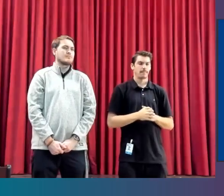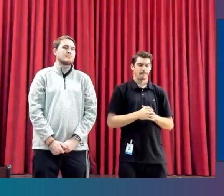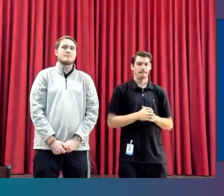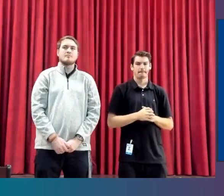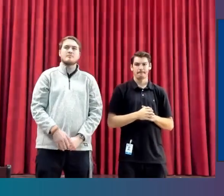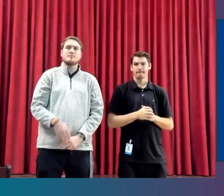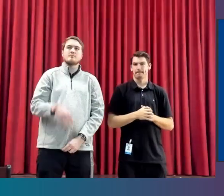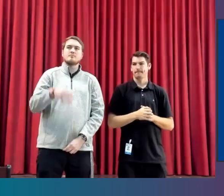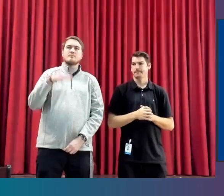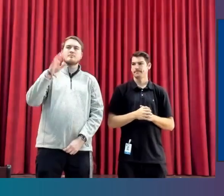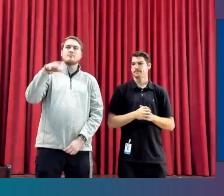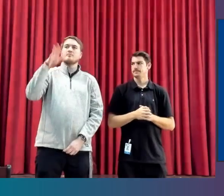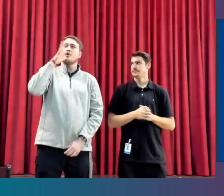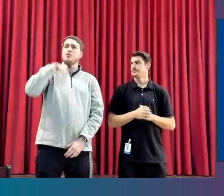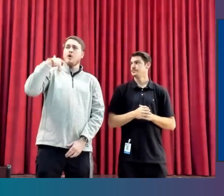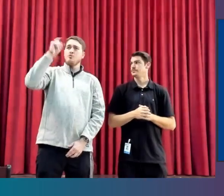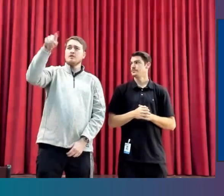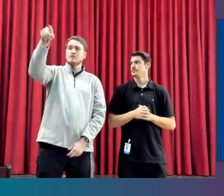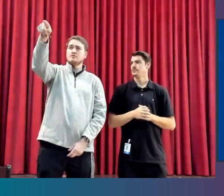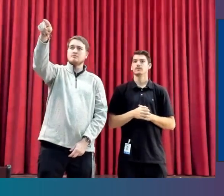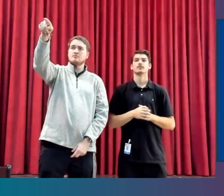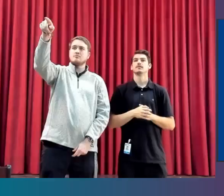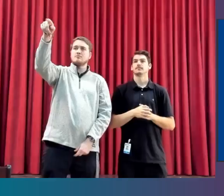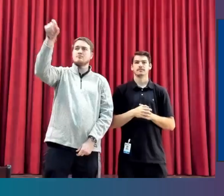Thank you.